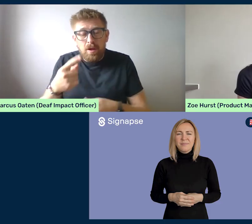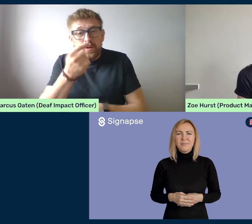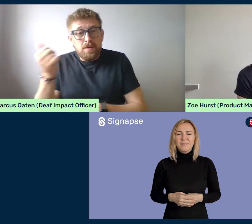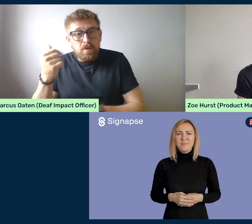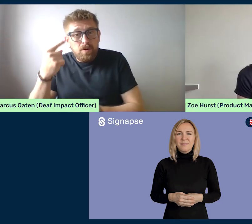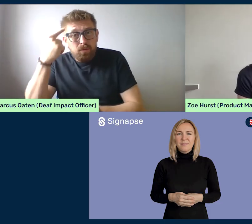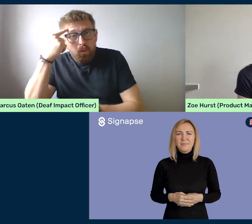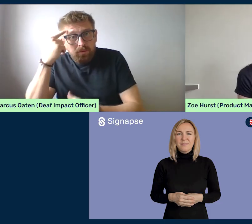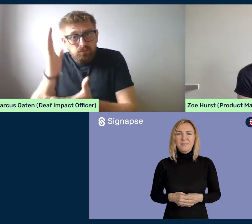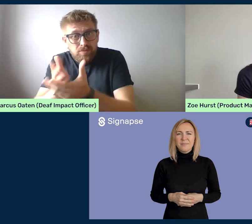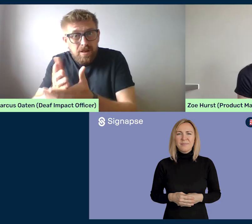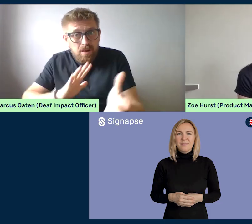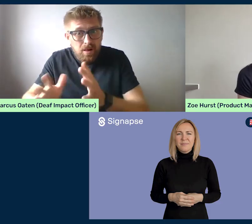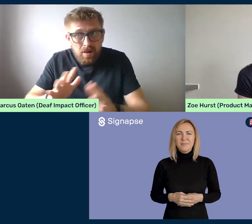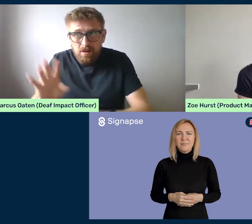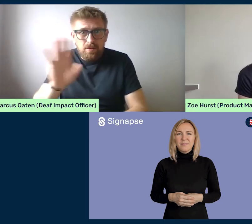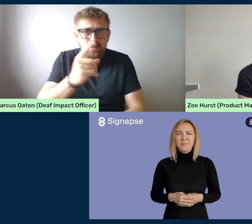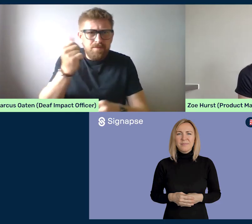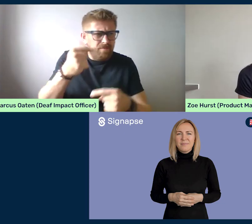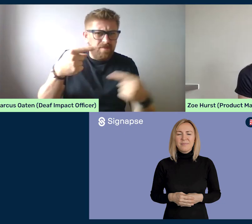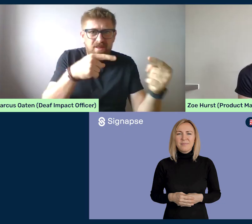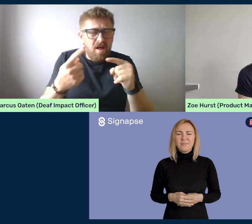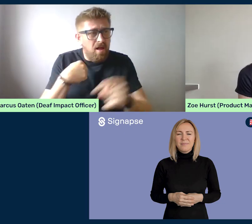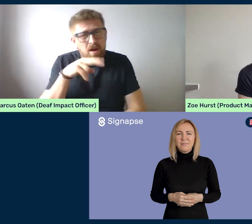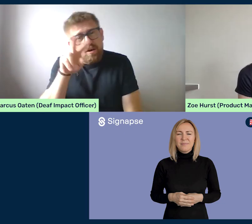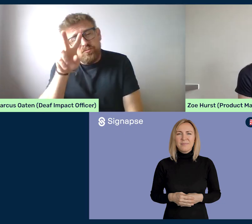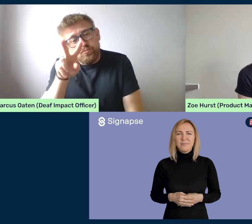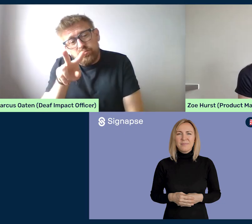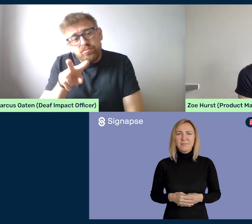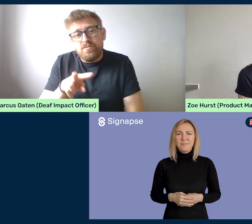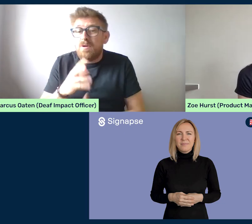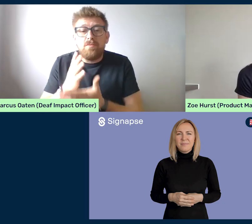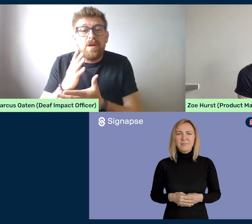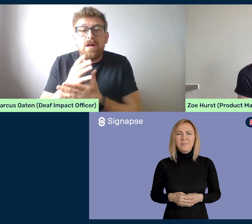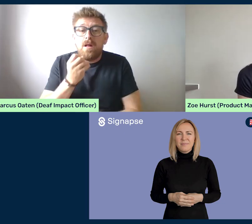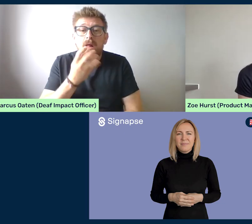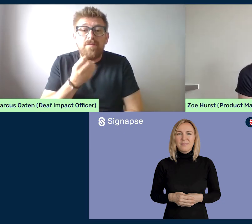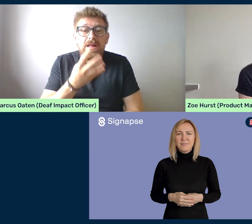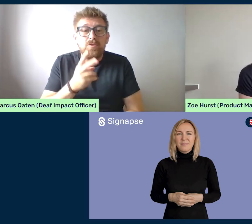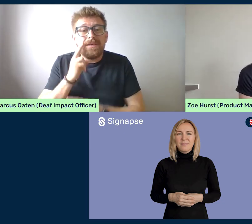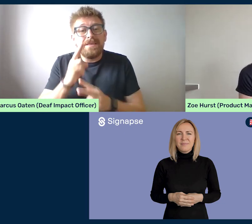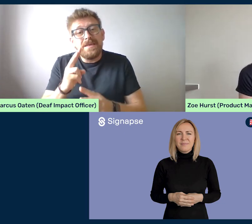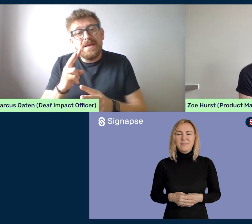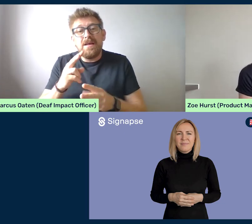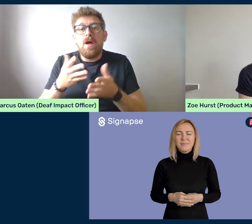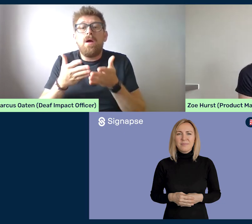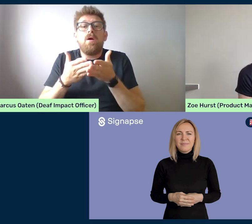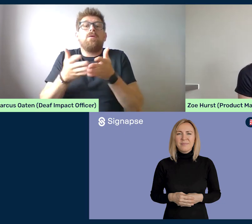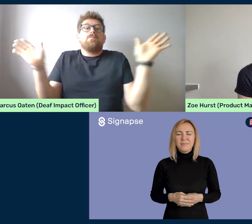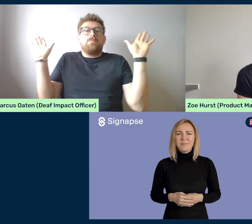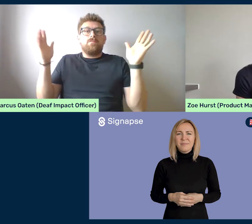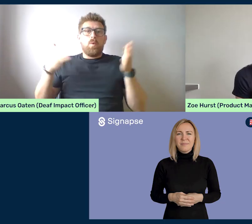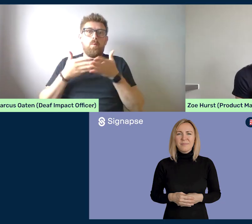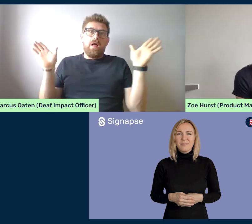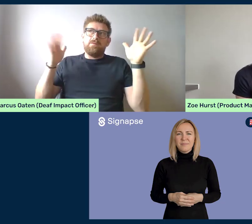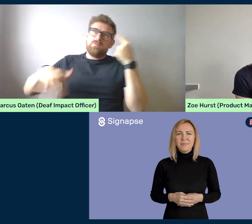how technology can help us. And some people thought, it's a real signer. And it's just interesting that the